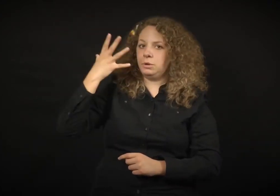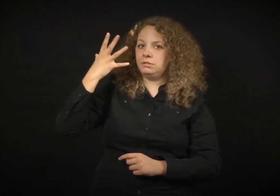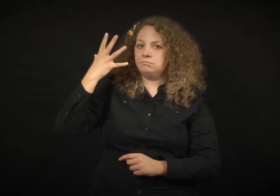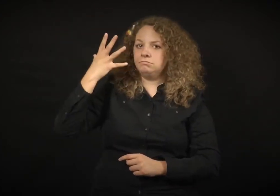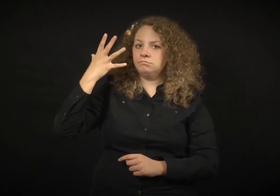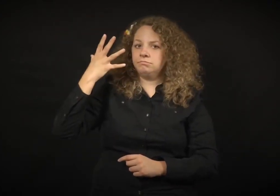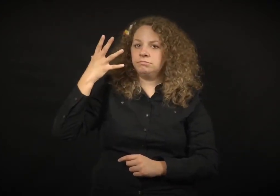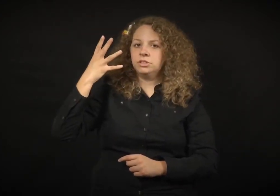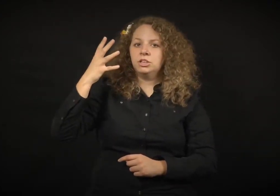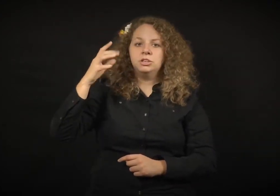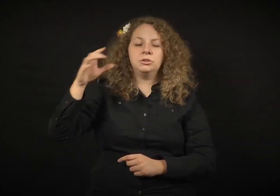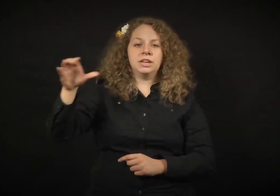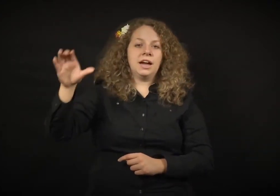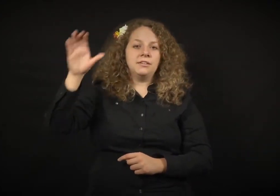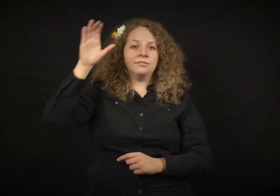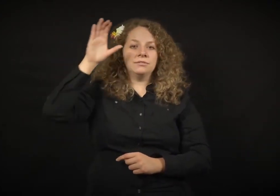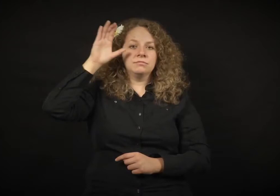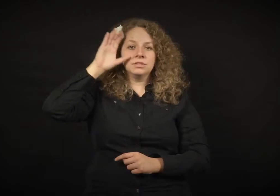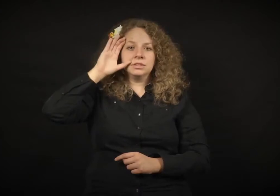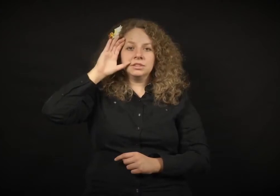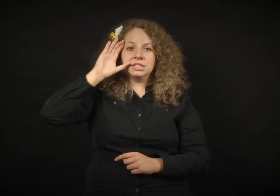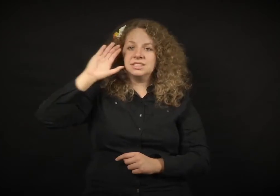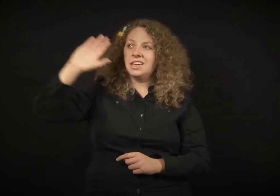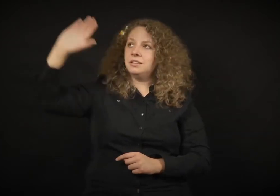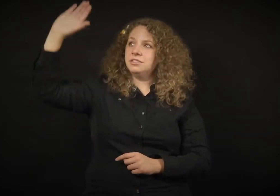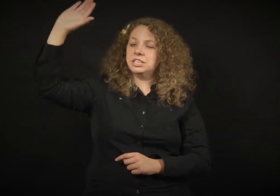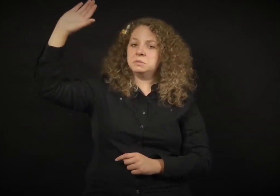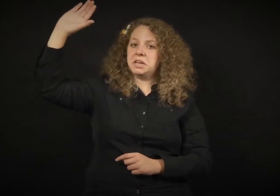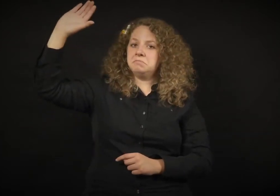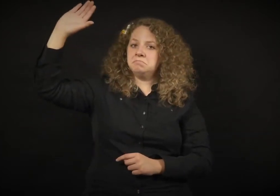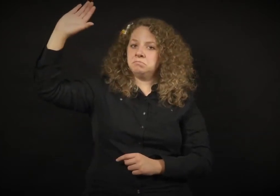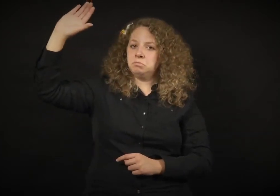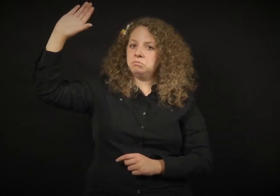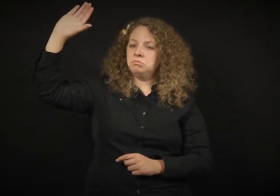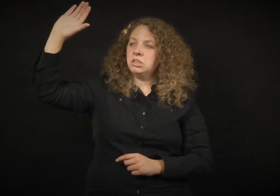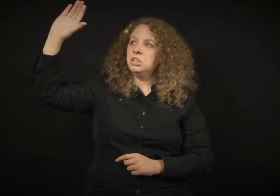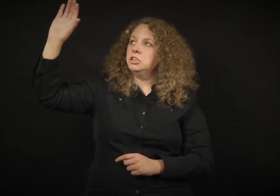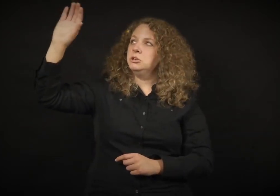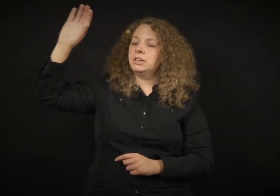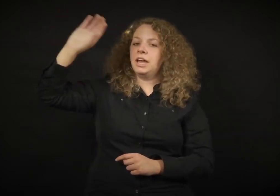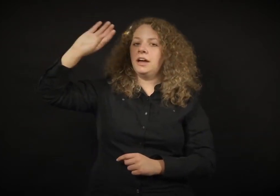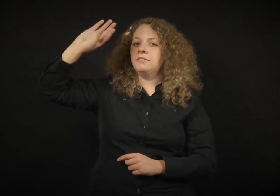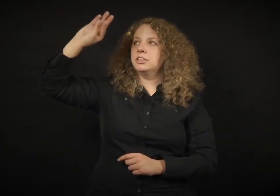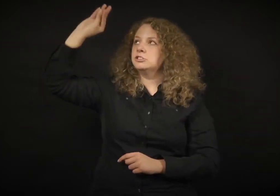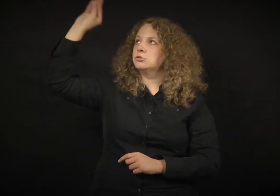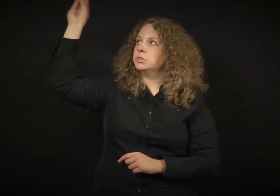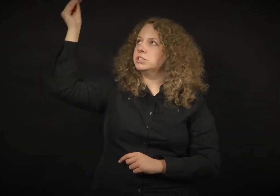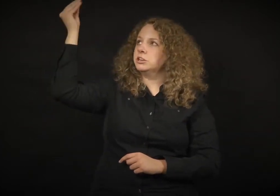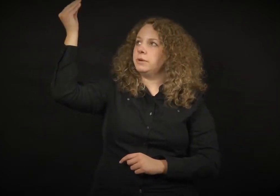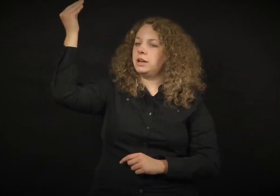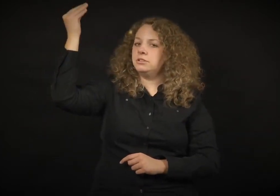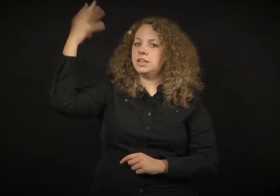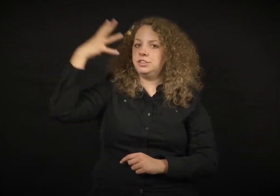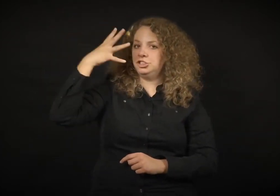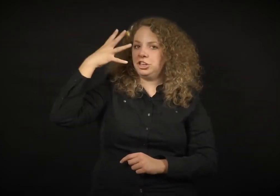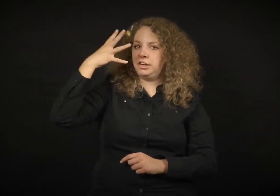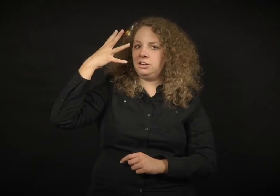one. You can have the sun this way. You can have it twisting around and then shining on